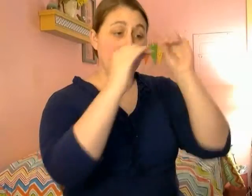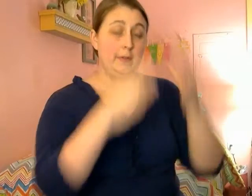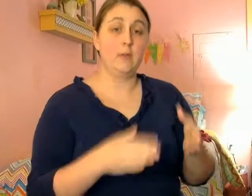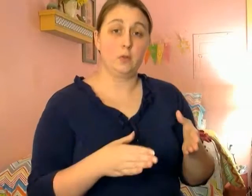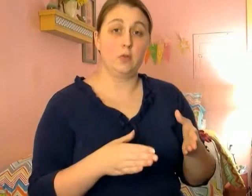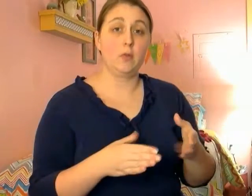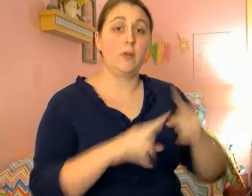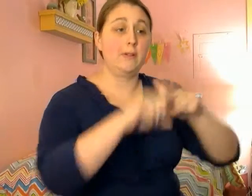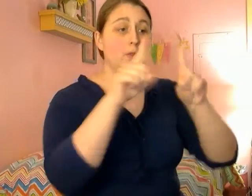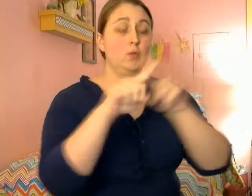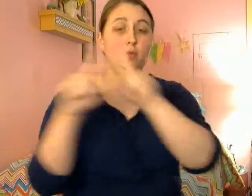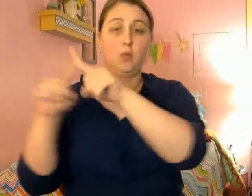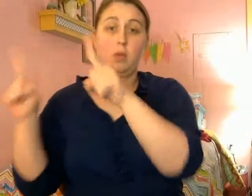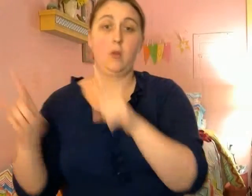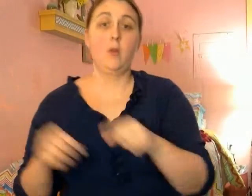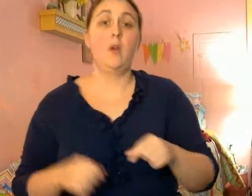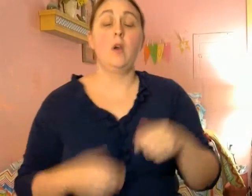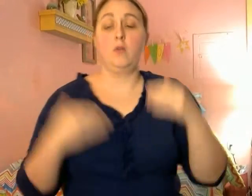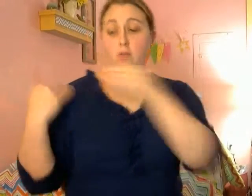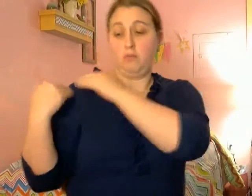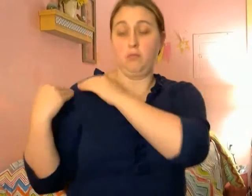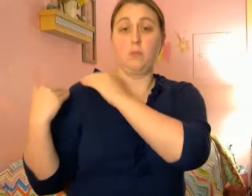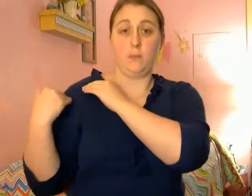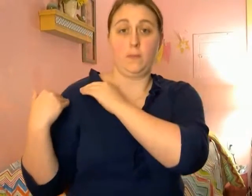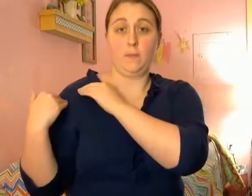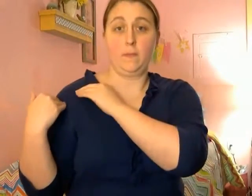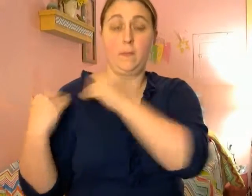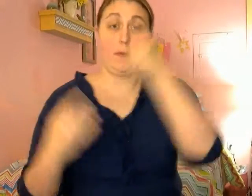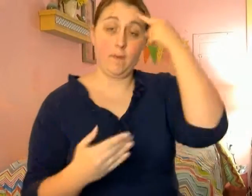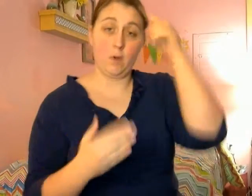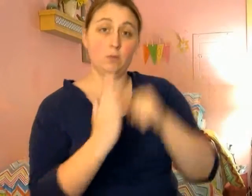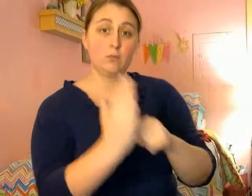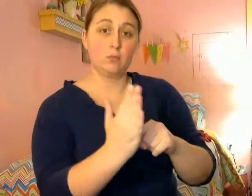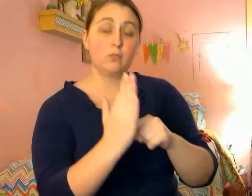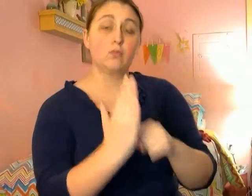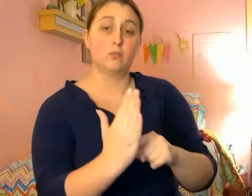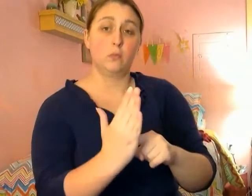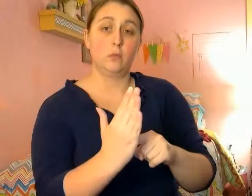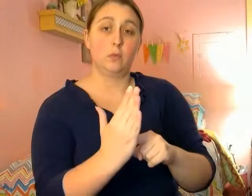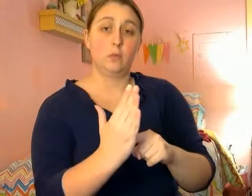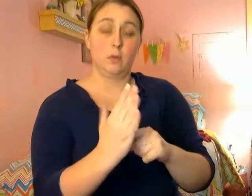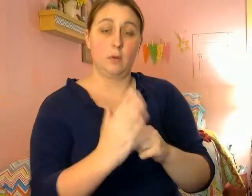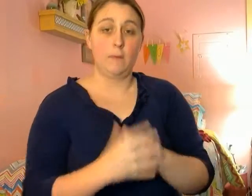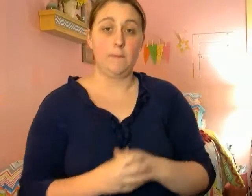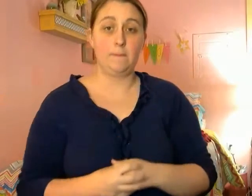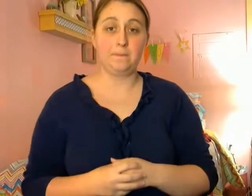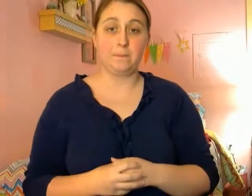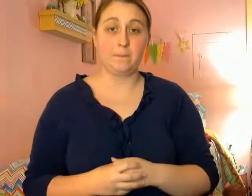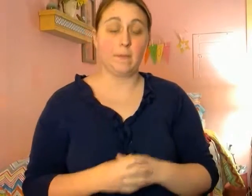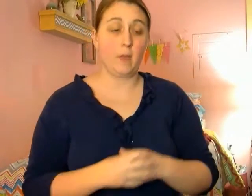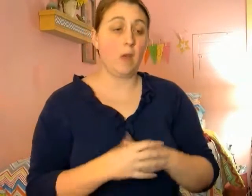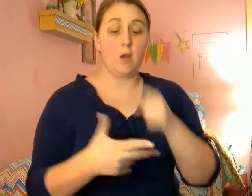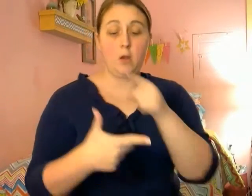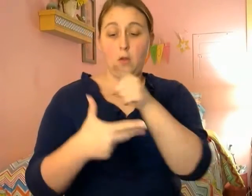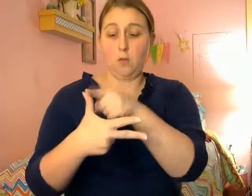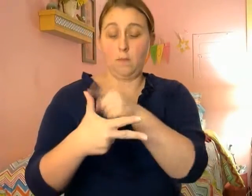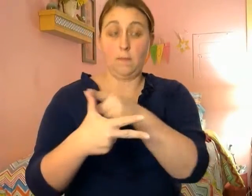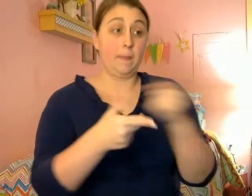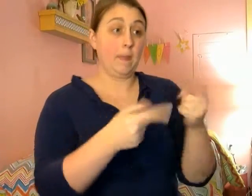different responsibilities. For example, I come to class.